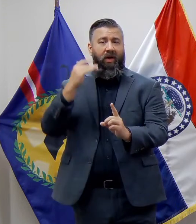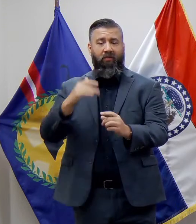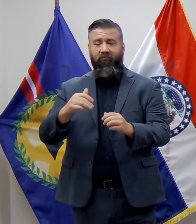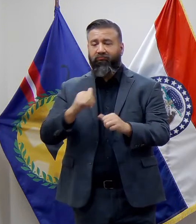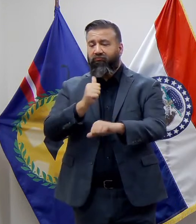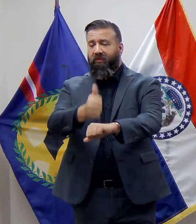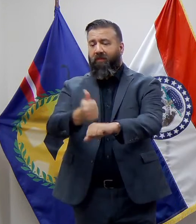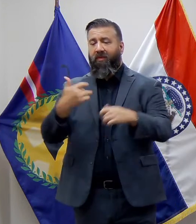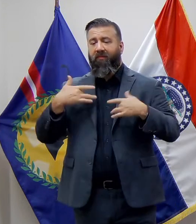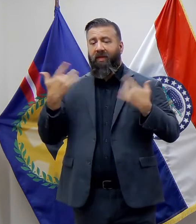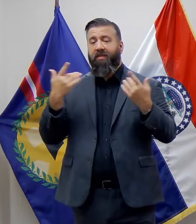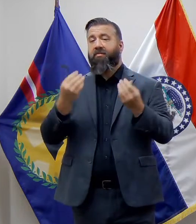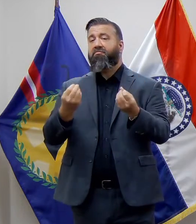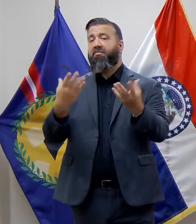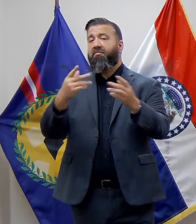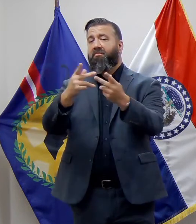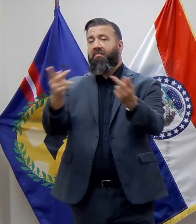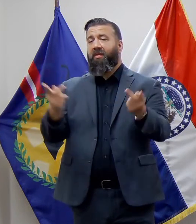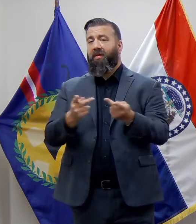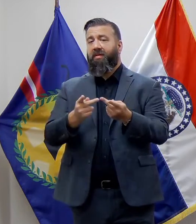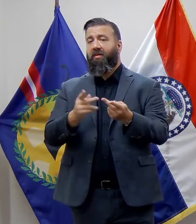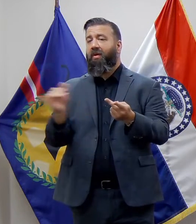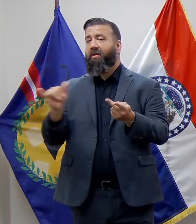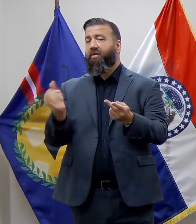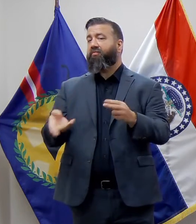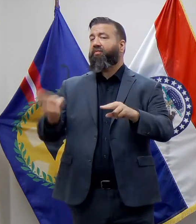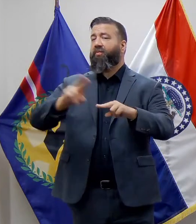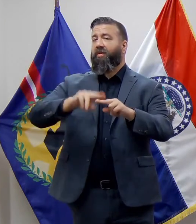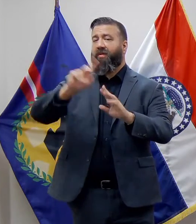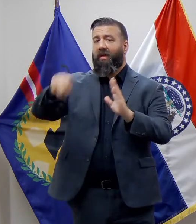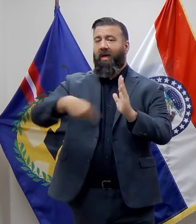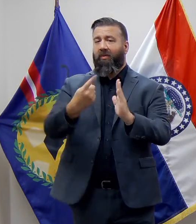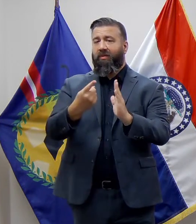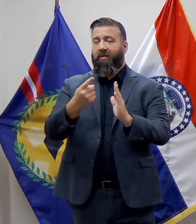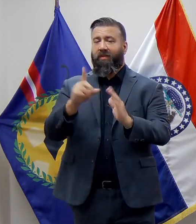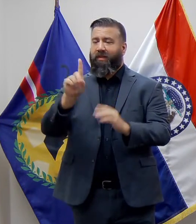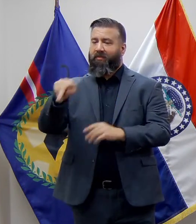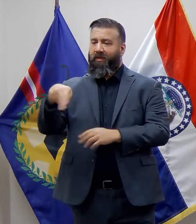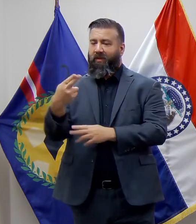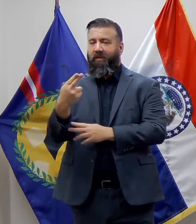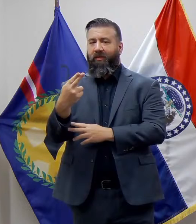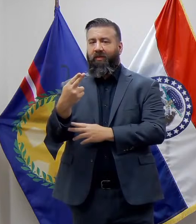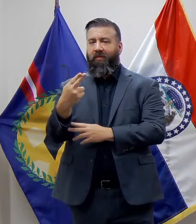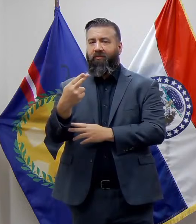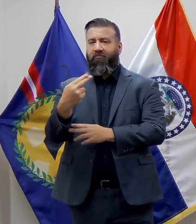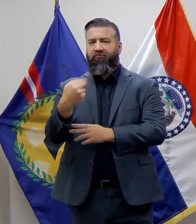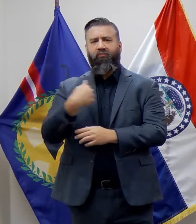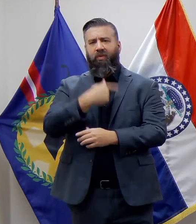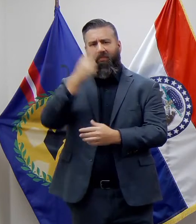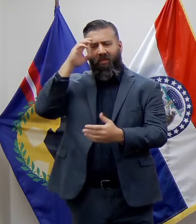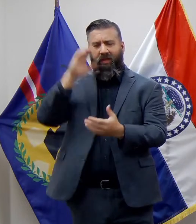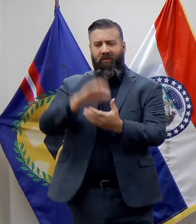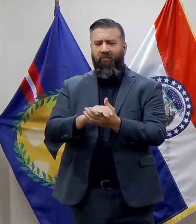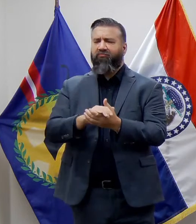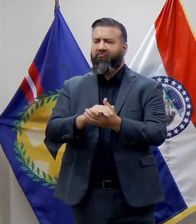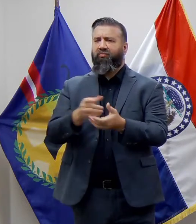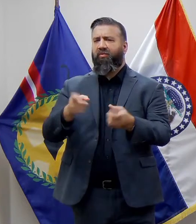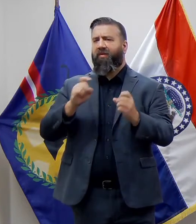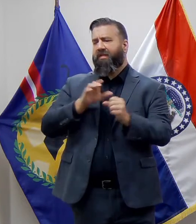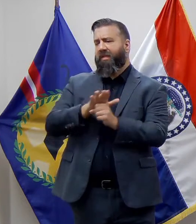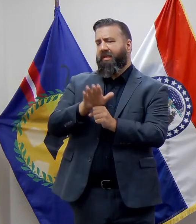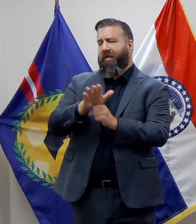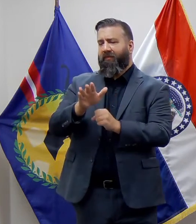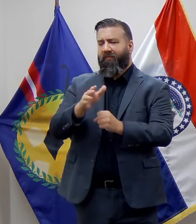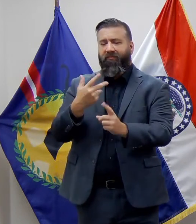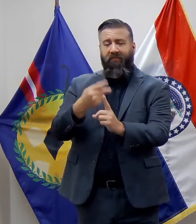at multiple locations and increasing the hours of our health centers. We believe this will give us plenty of capacity.